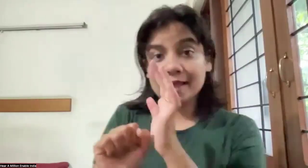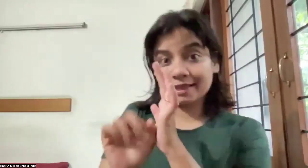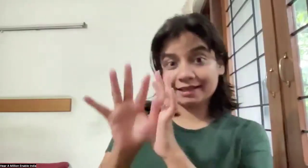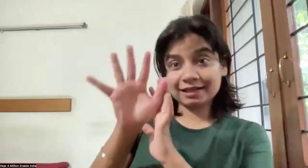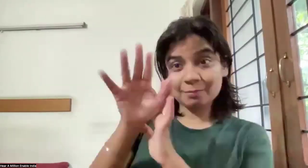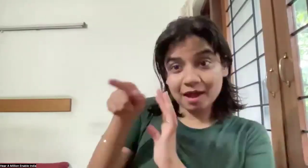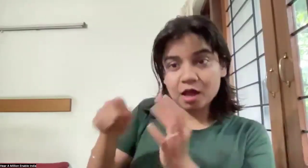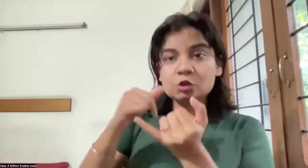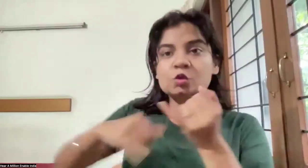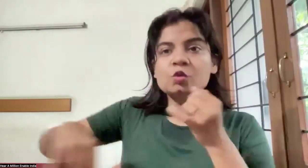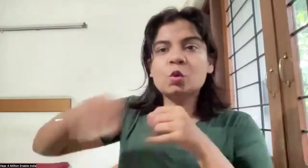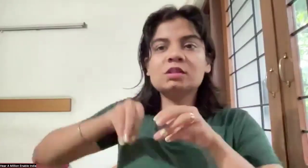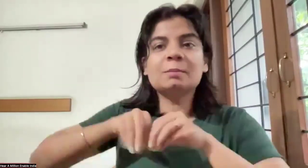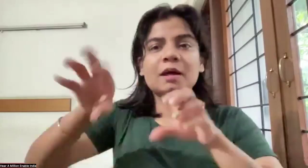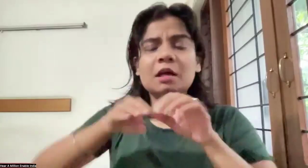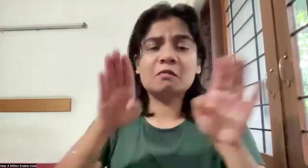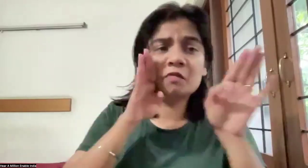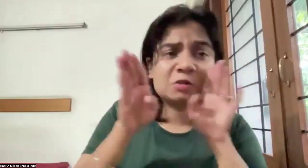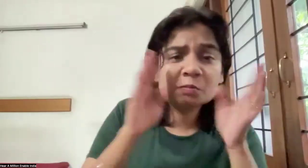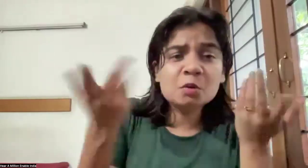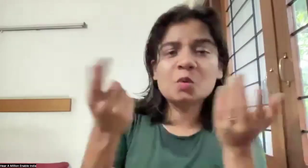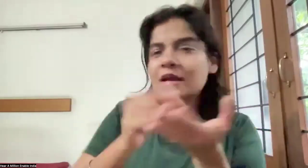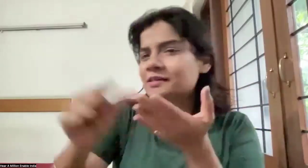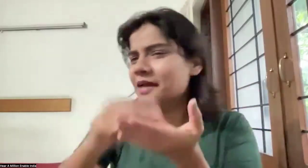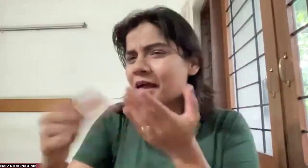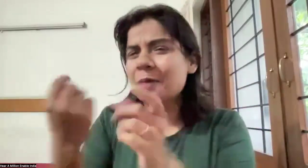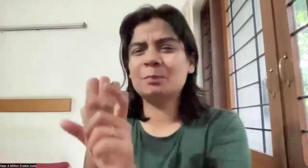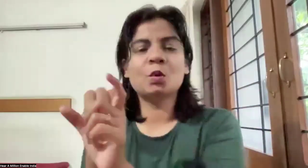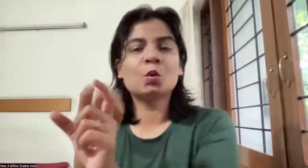spectrum. There are many more identities.